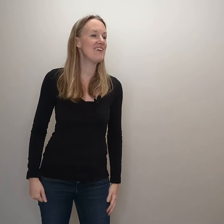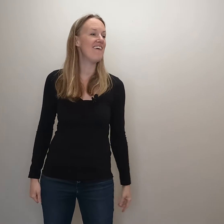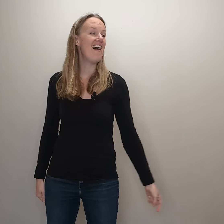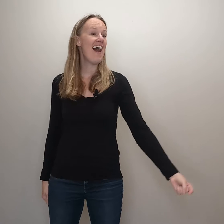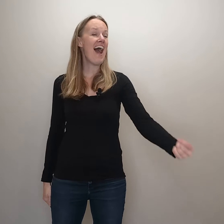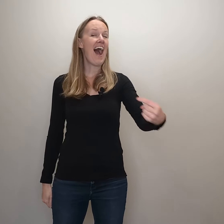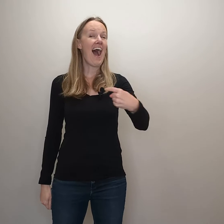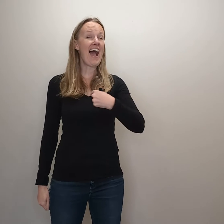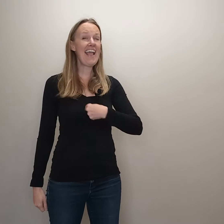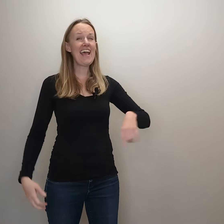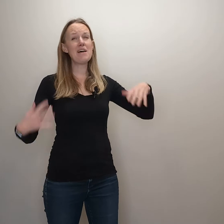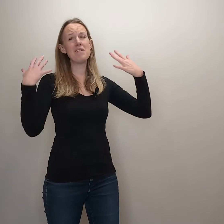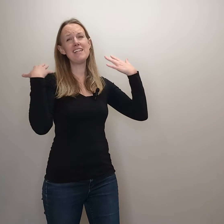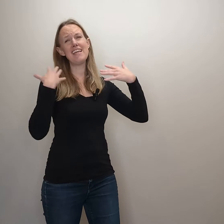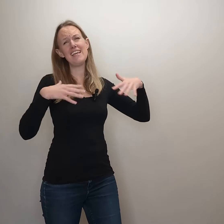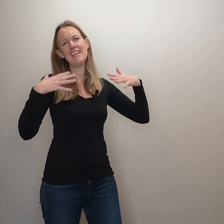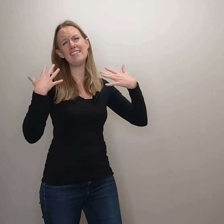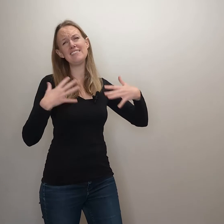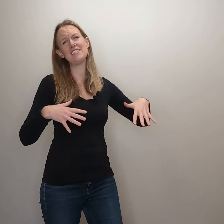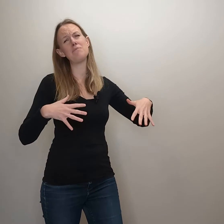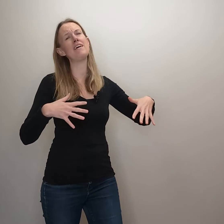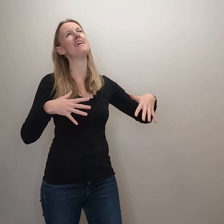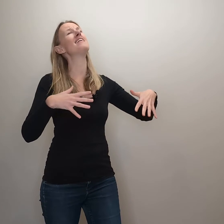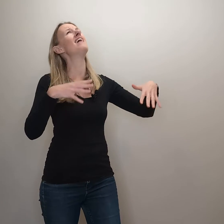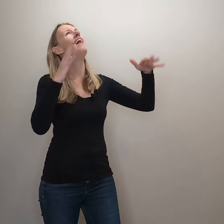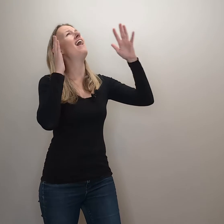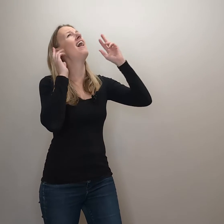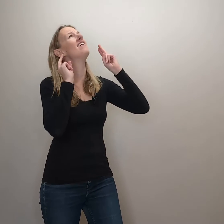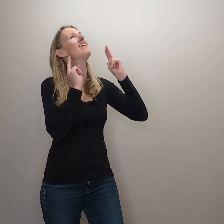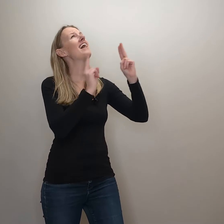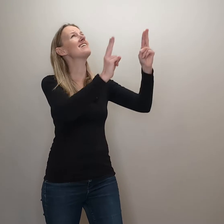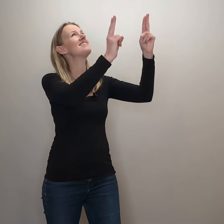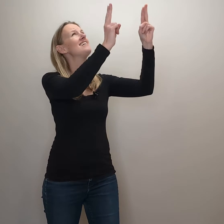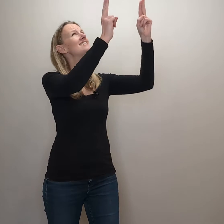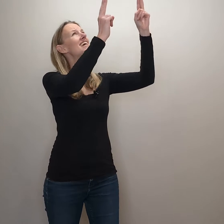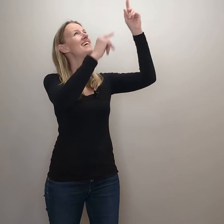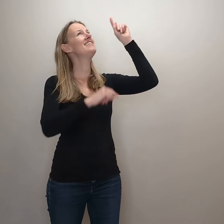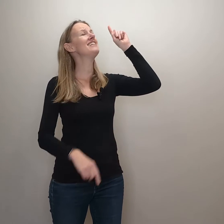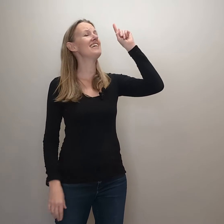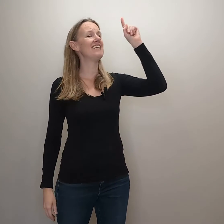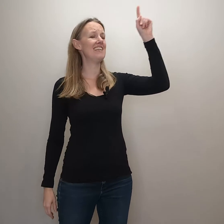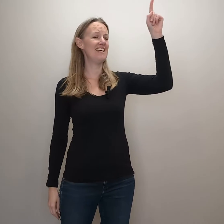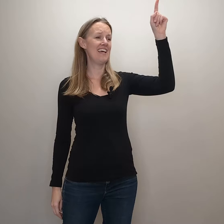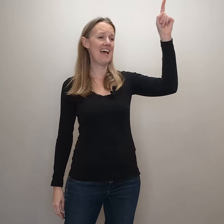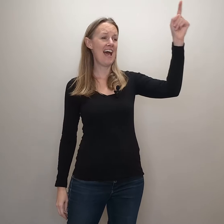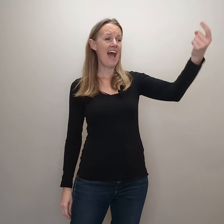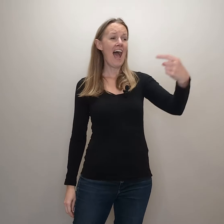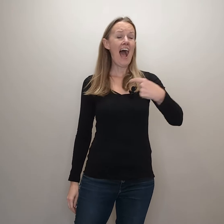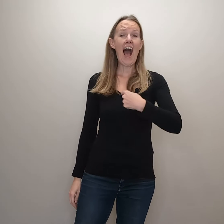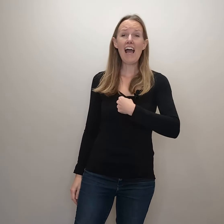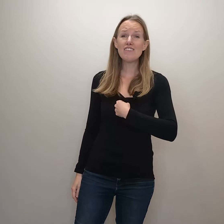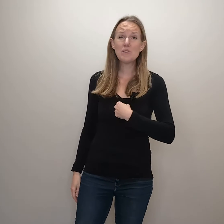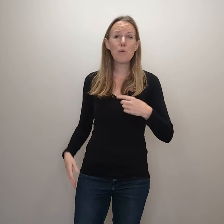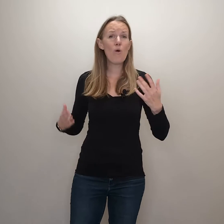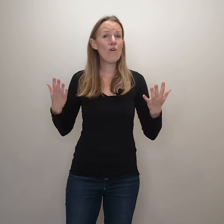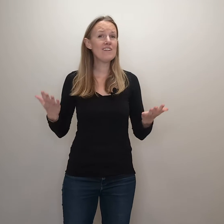So, I am an instrument of exaltation. I was born